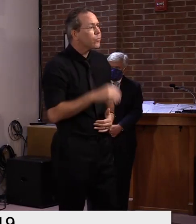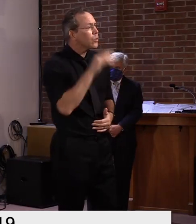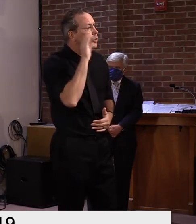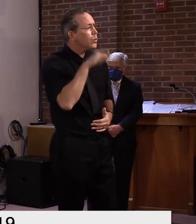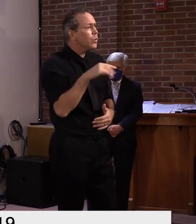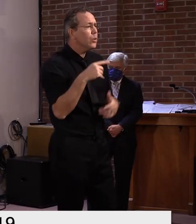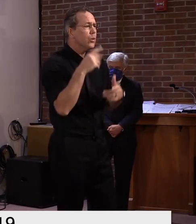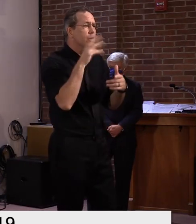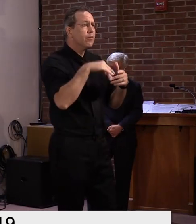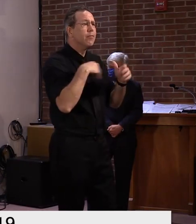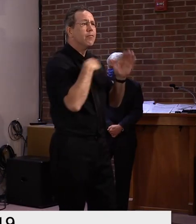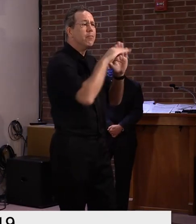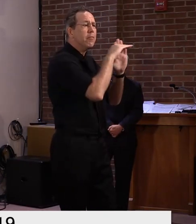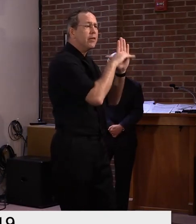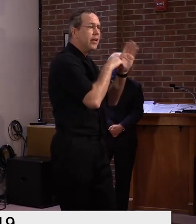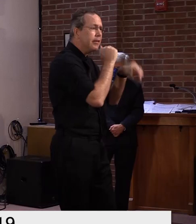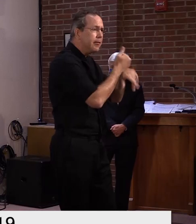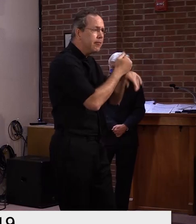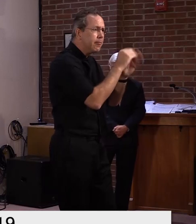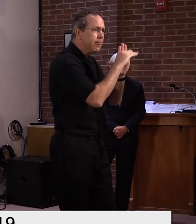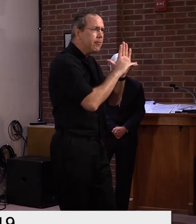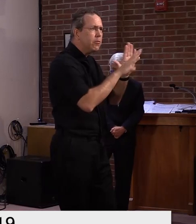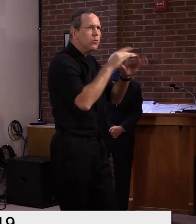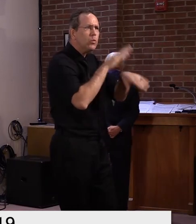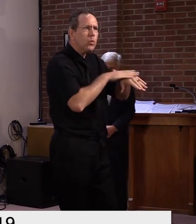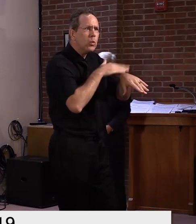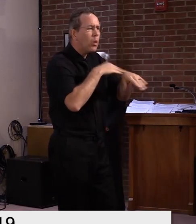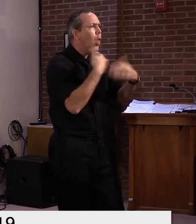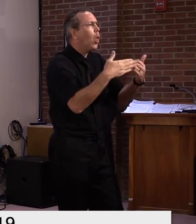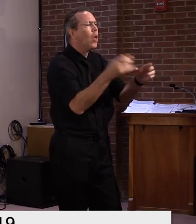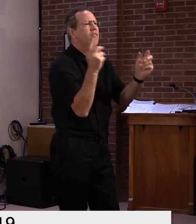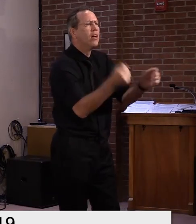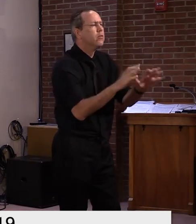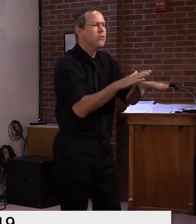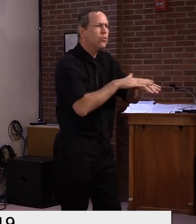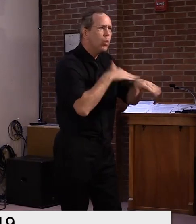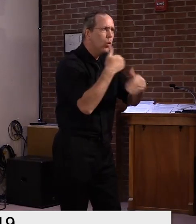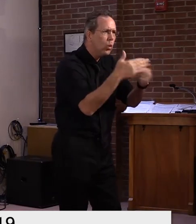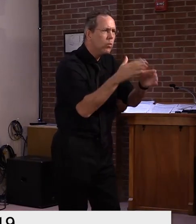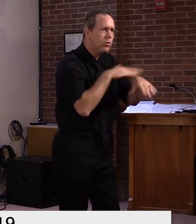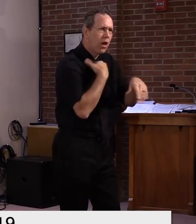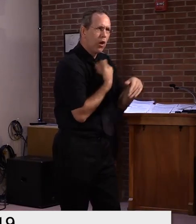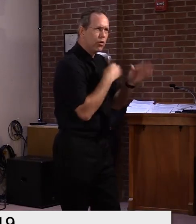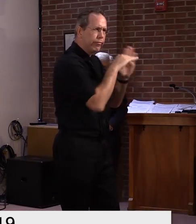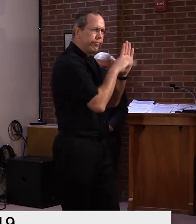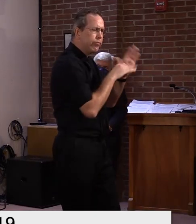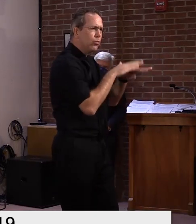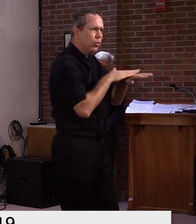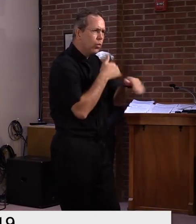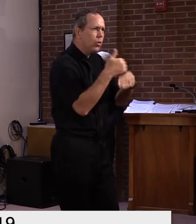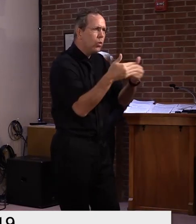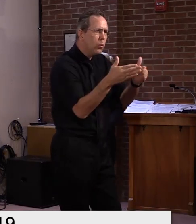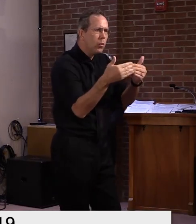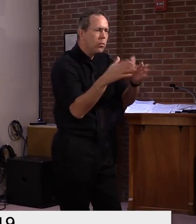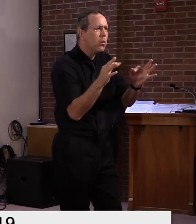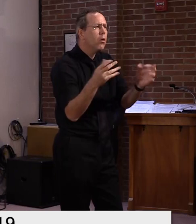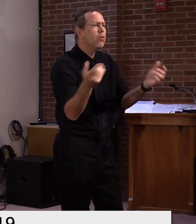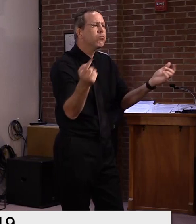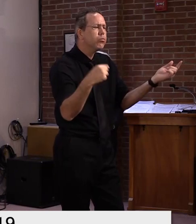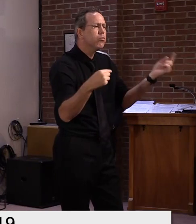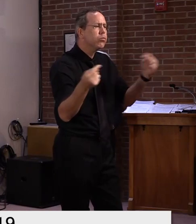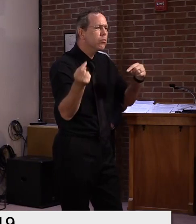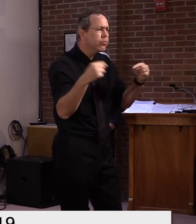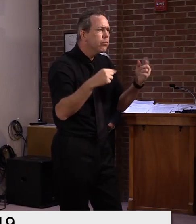are more cautious about where and when they travel. Fewer people are visiting Vermont, staying in our hotels, eating in our restaurants, and fewer